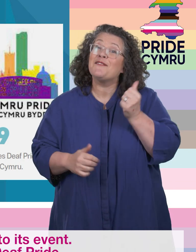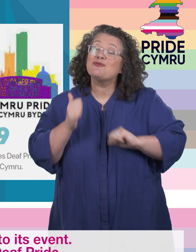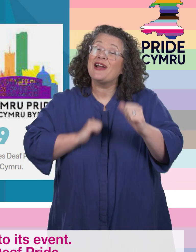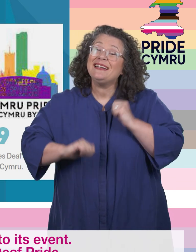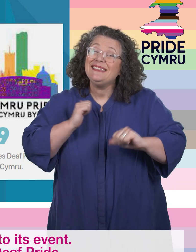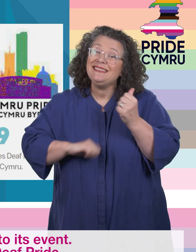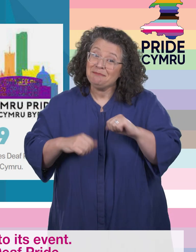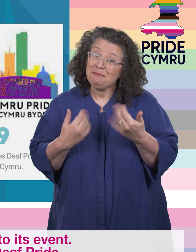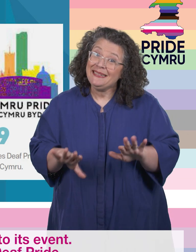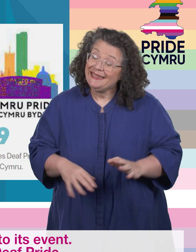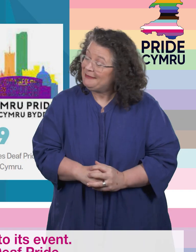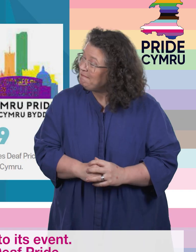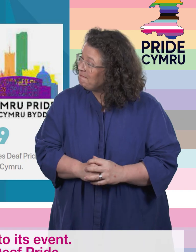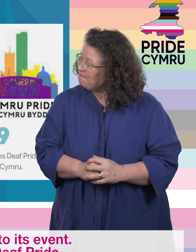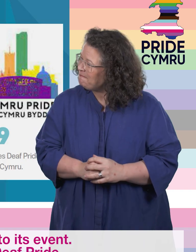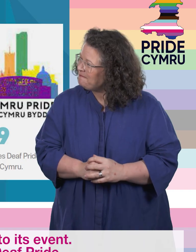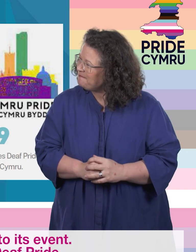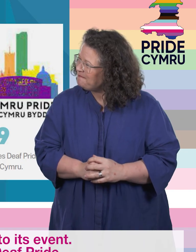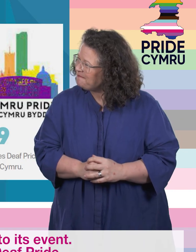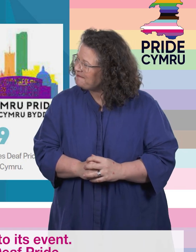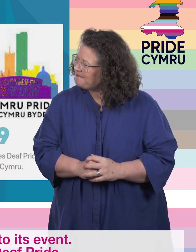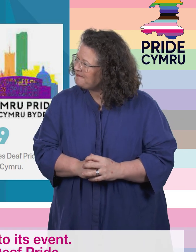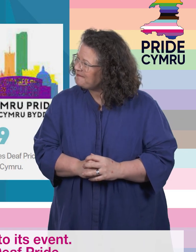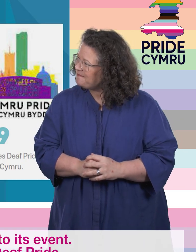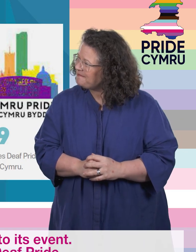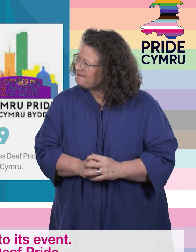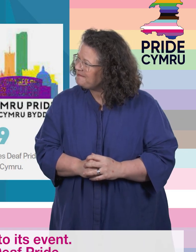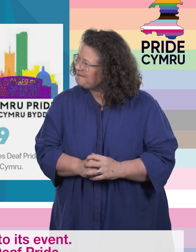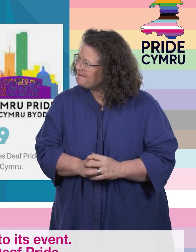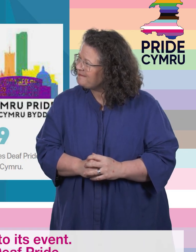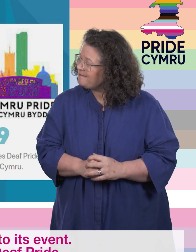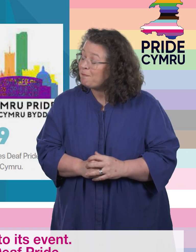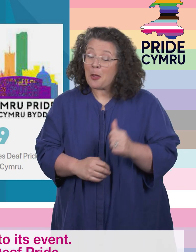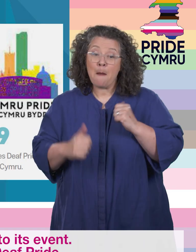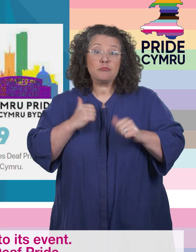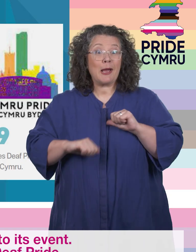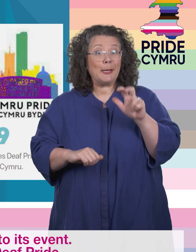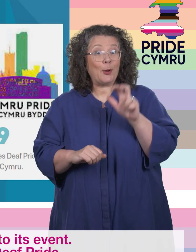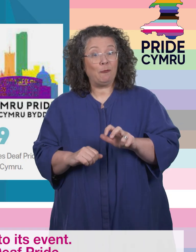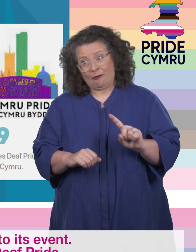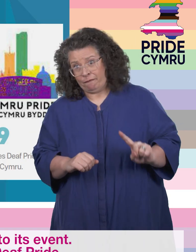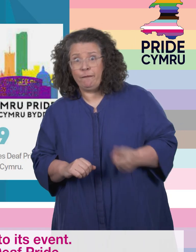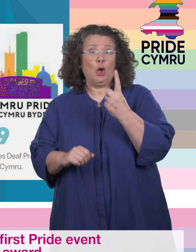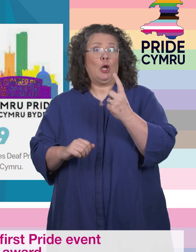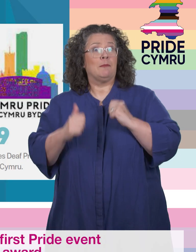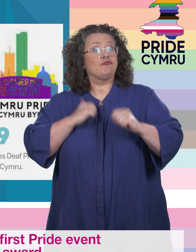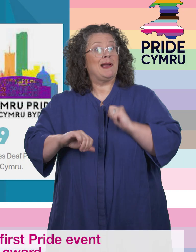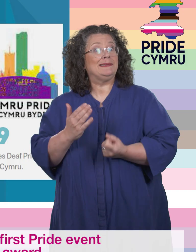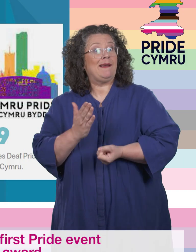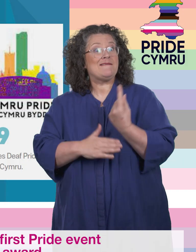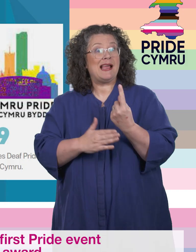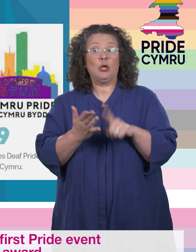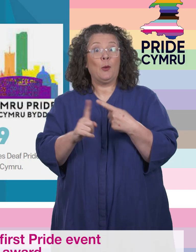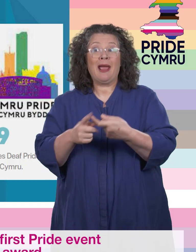event. So 2019, there was the Deaf Pride. Oh, sorry, let's get out of focus. The Deaf Pride. And Pride